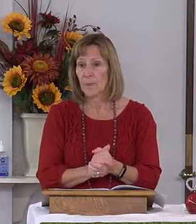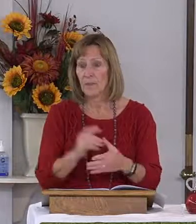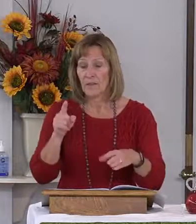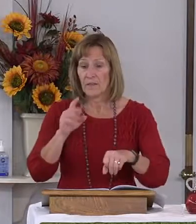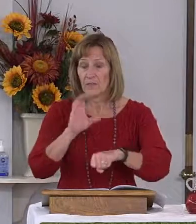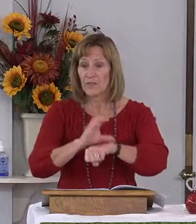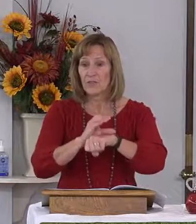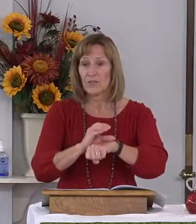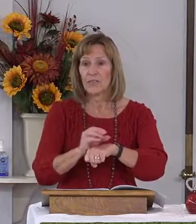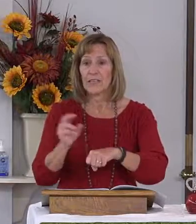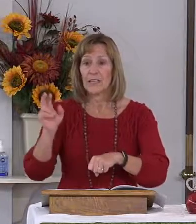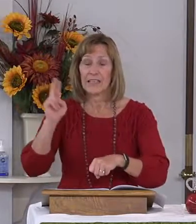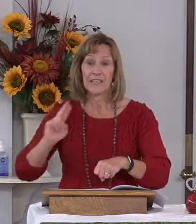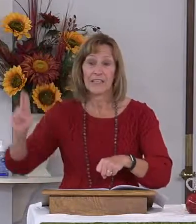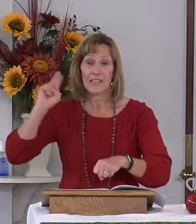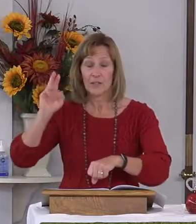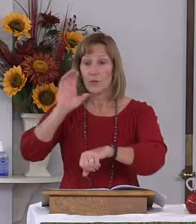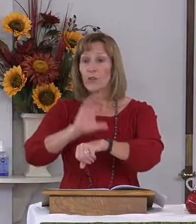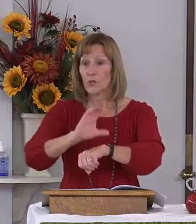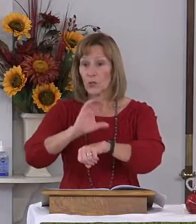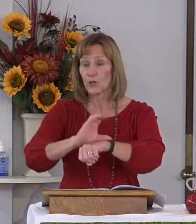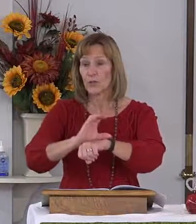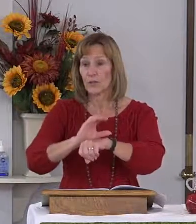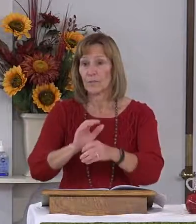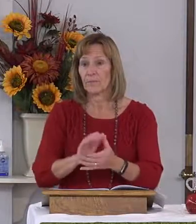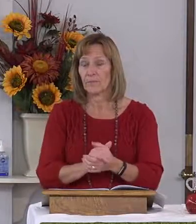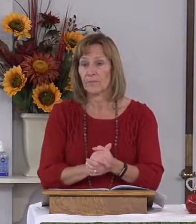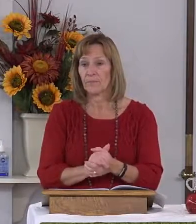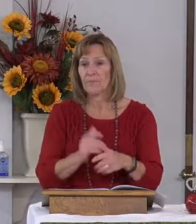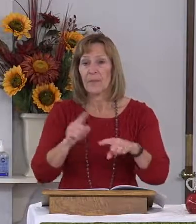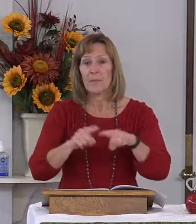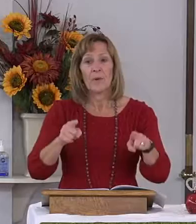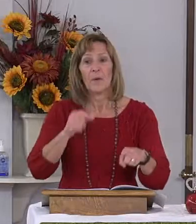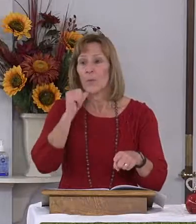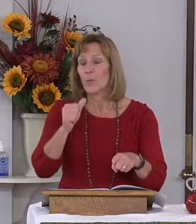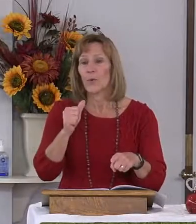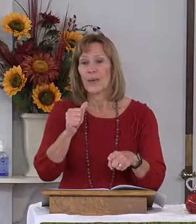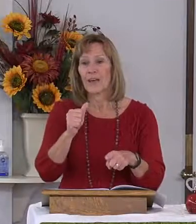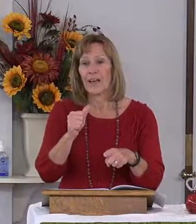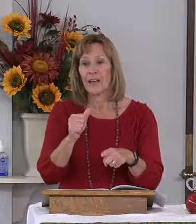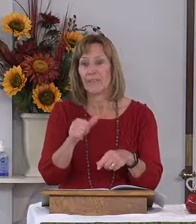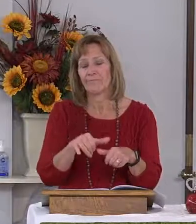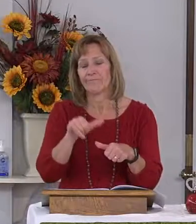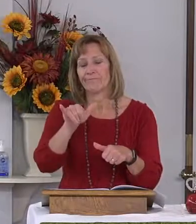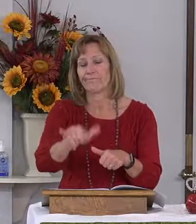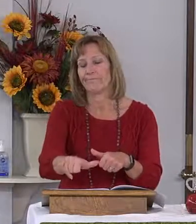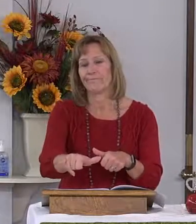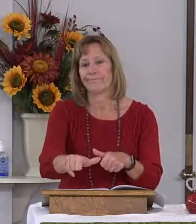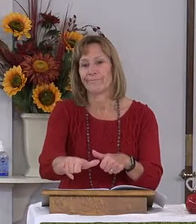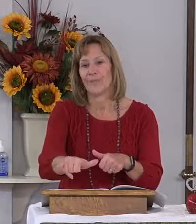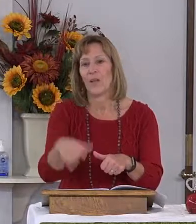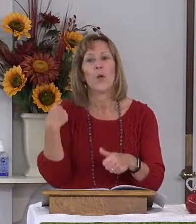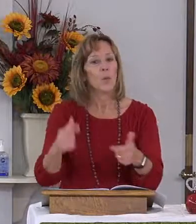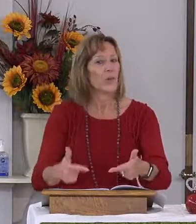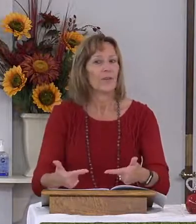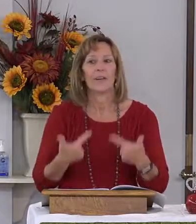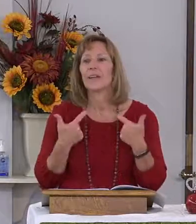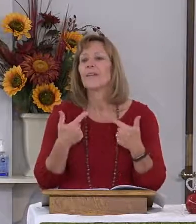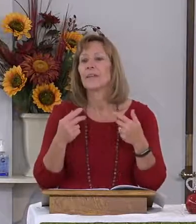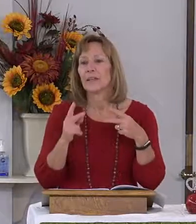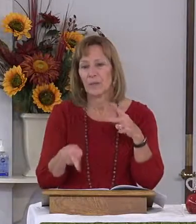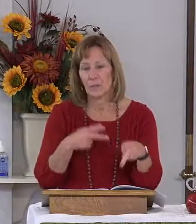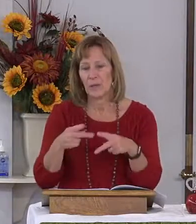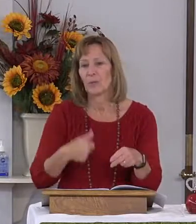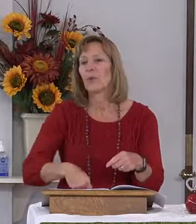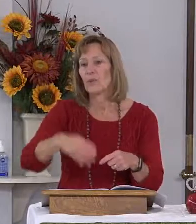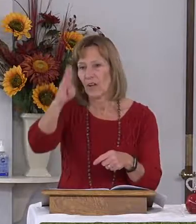Trinity is a historic church, but we are not static. We are a living people of